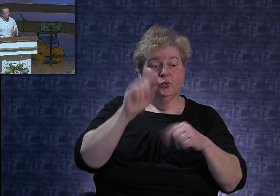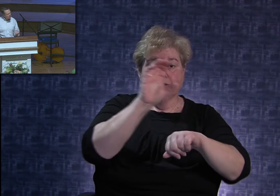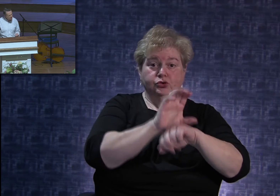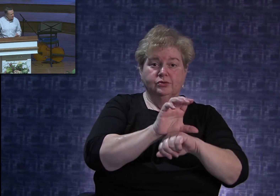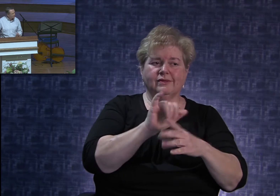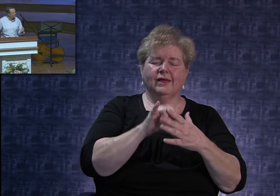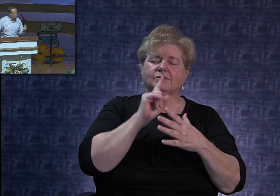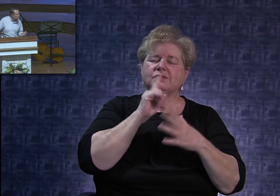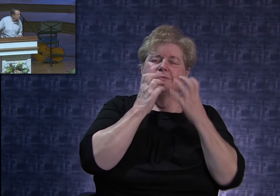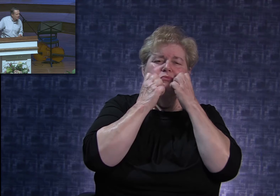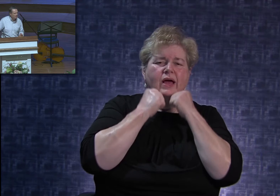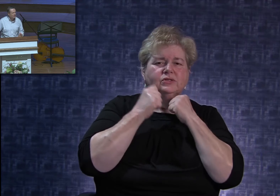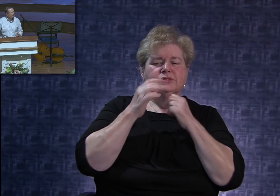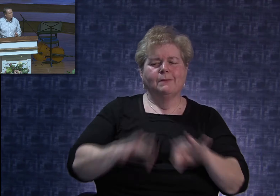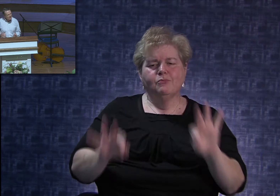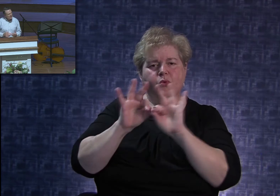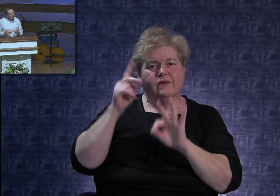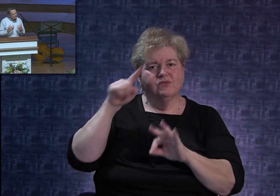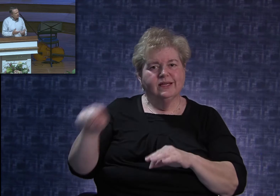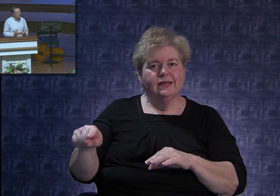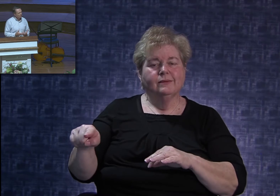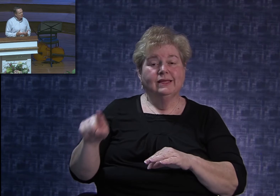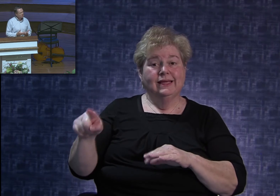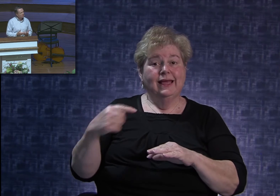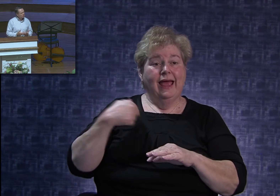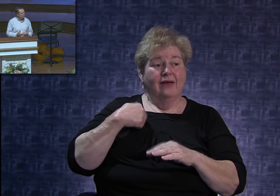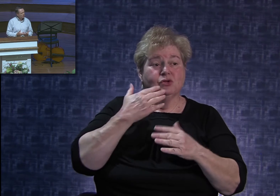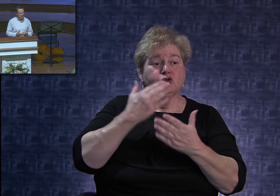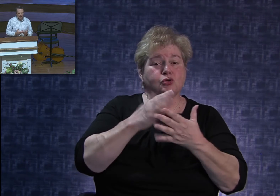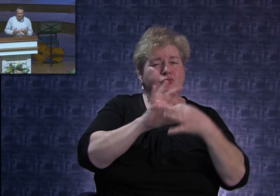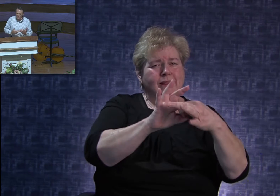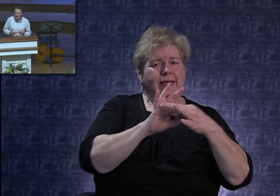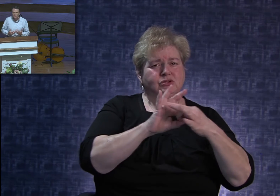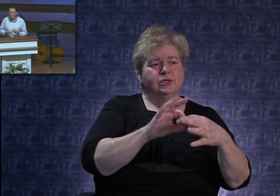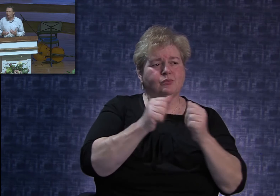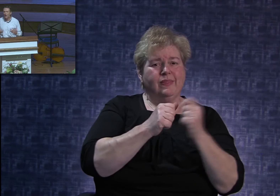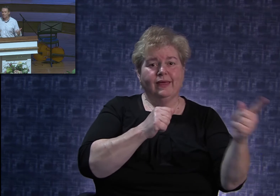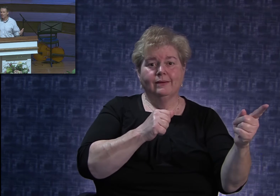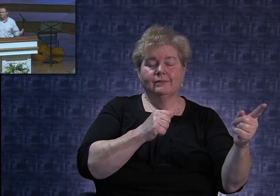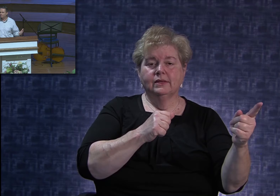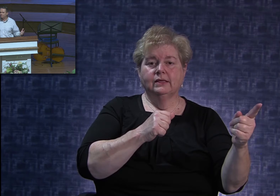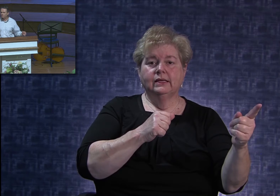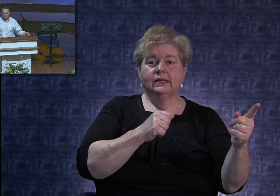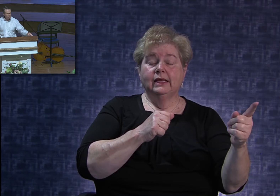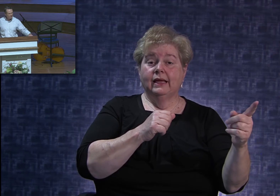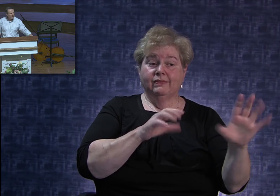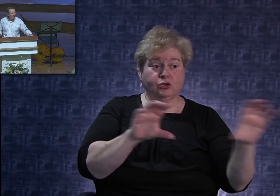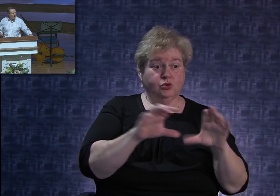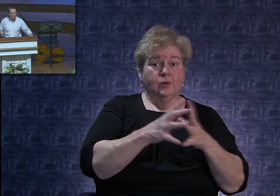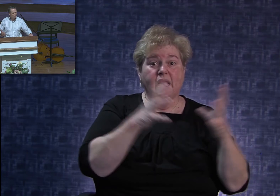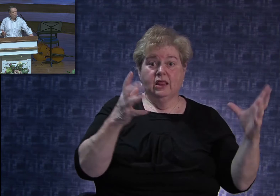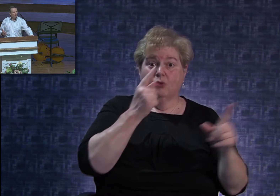so dear to him, important to him, and he has this intimate relationship with them, and they are doing a lot right.